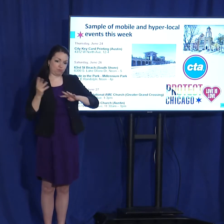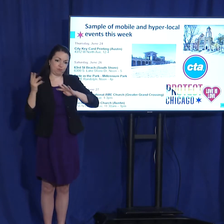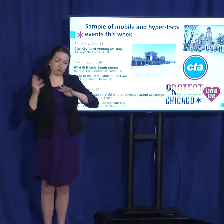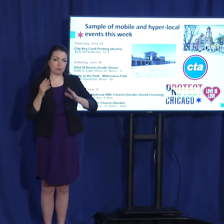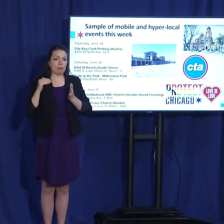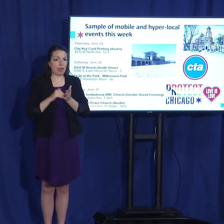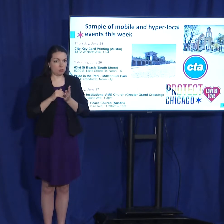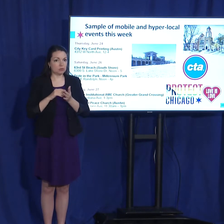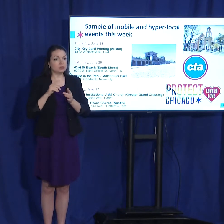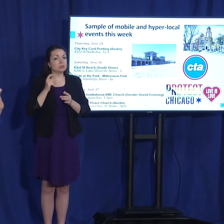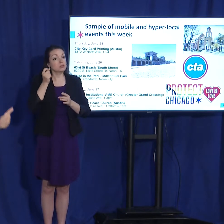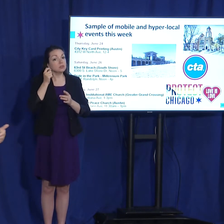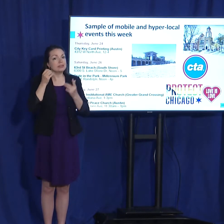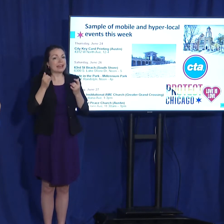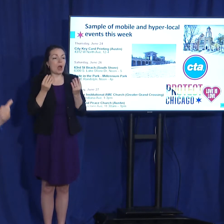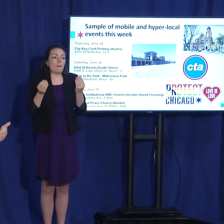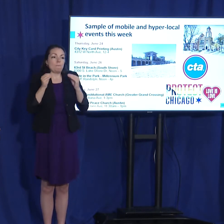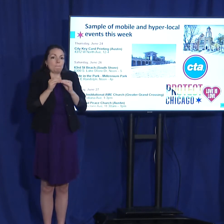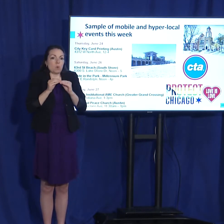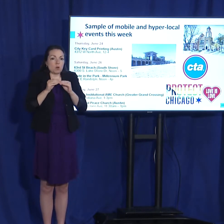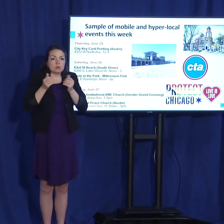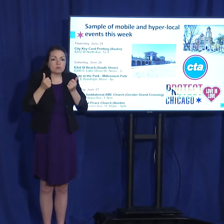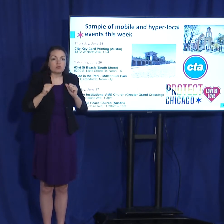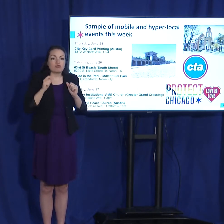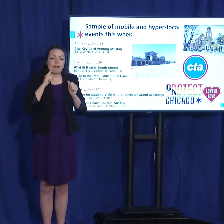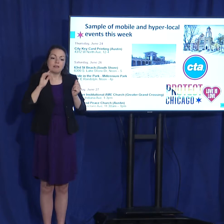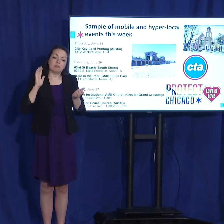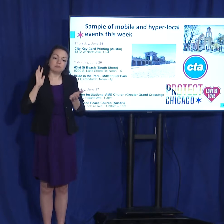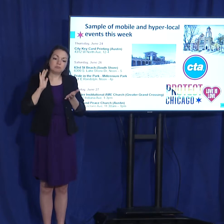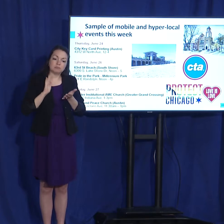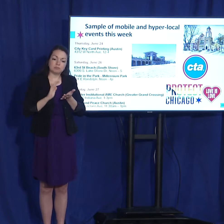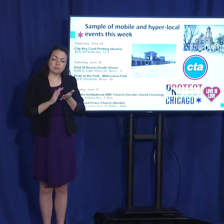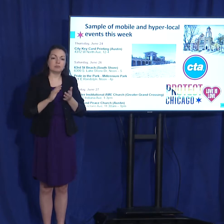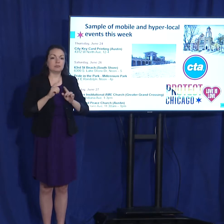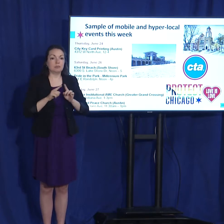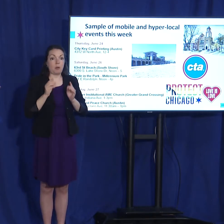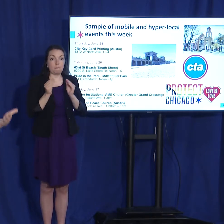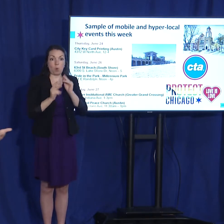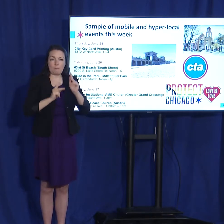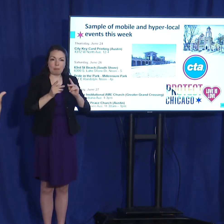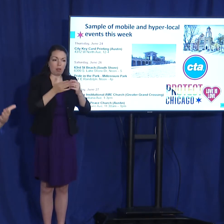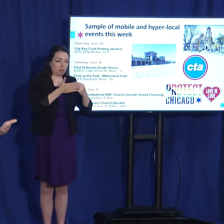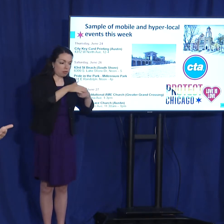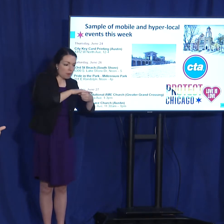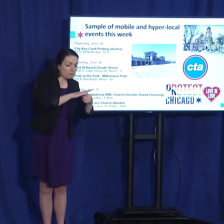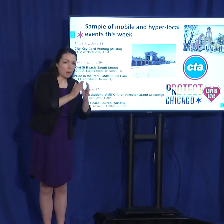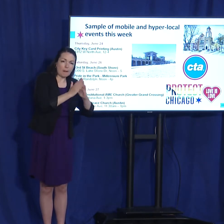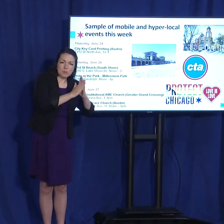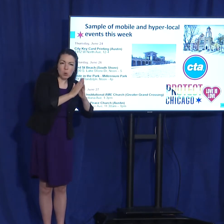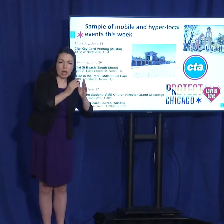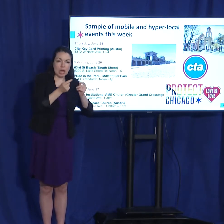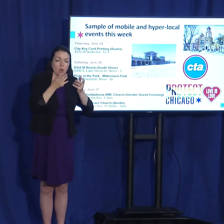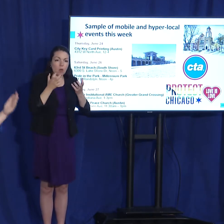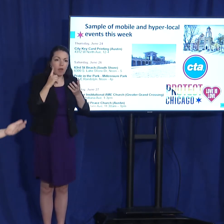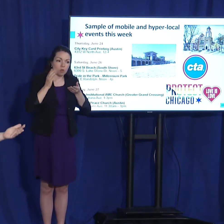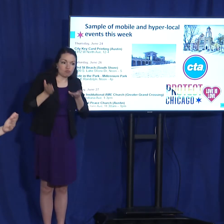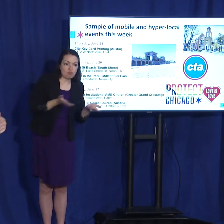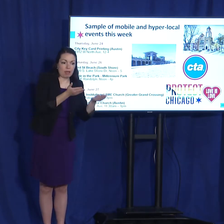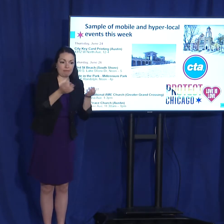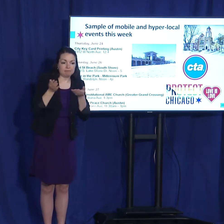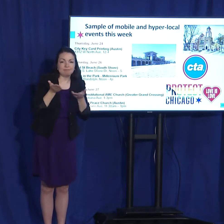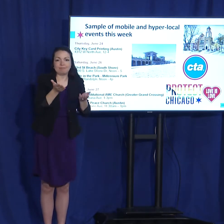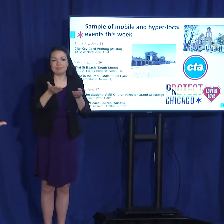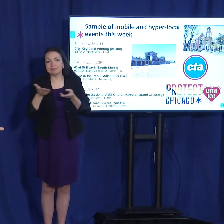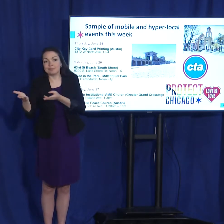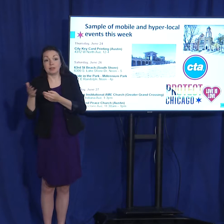lot more work to bring vaccine into communities, make sure people who maybe it's not first on their list to get a vaccine, when they see